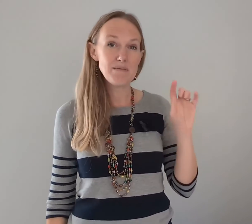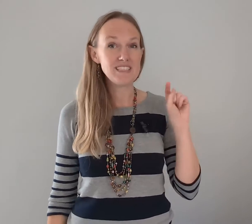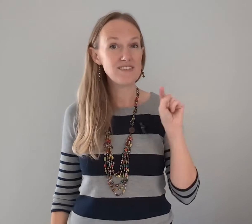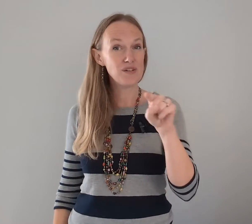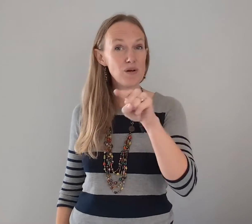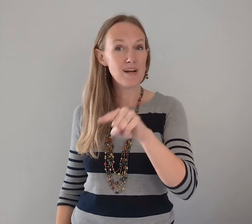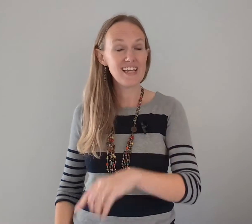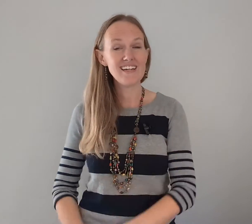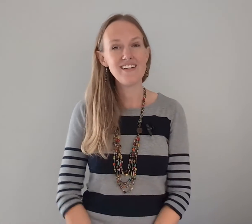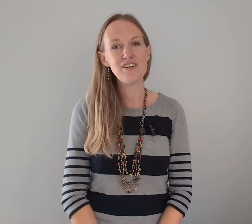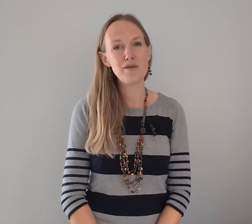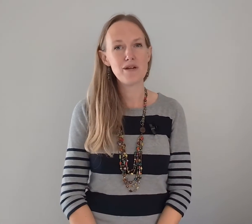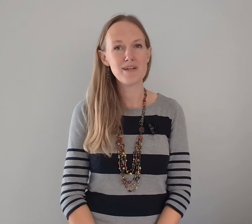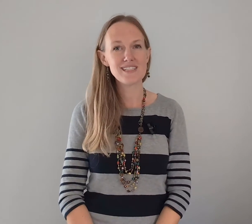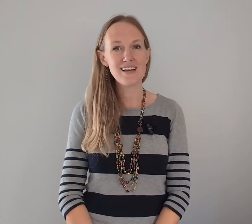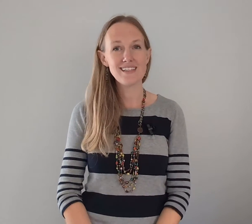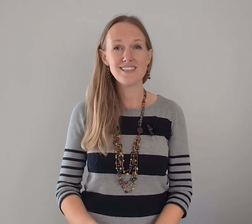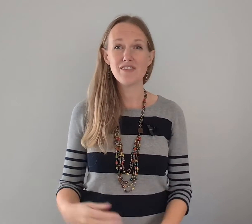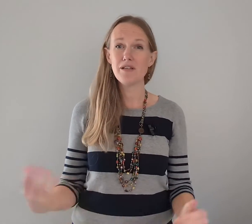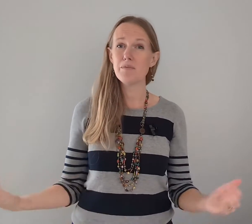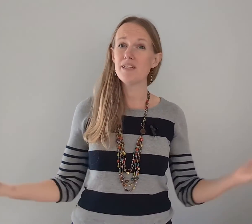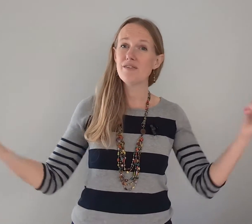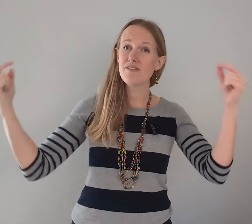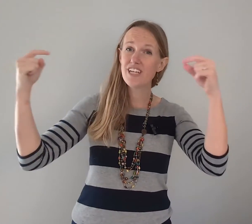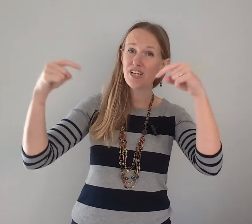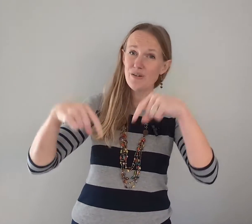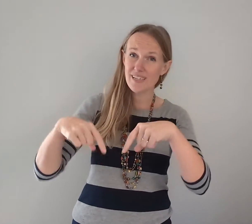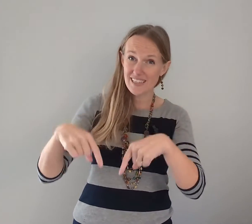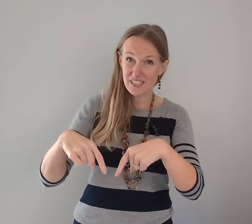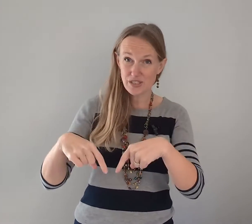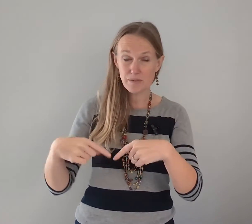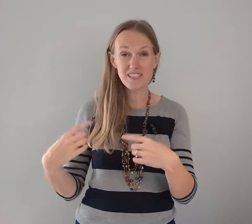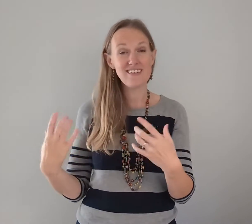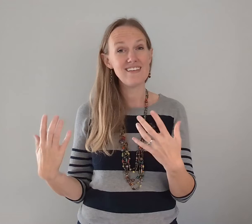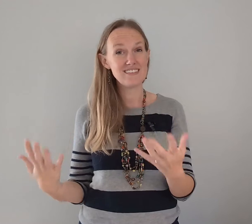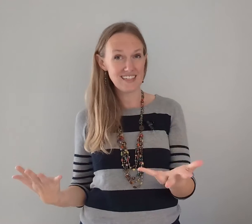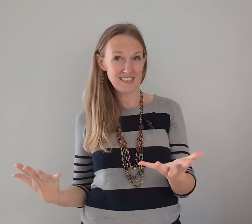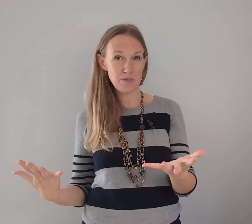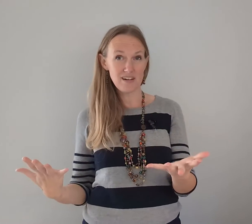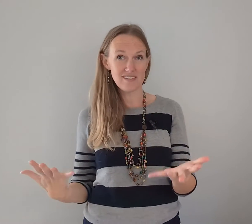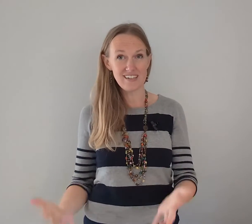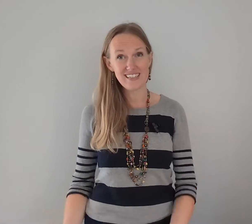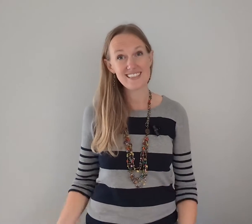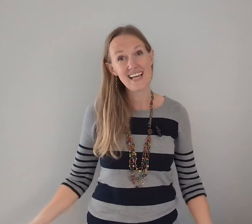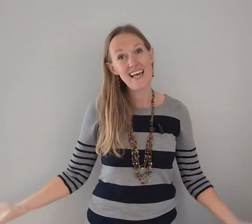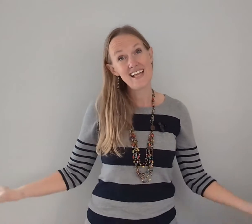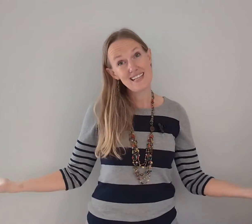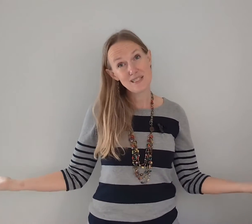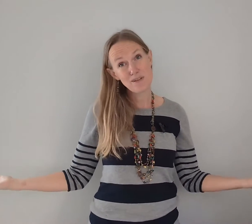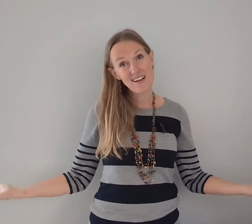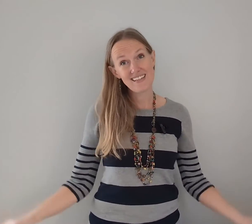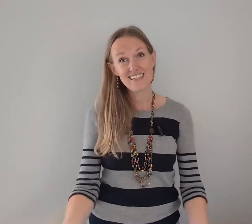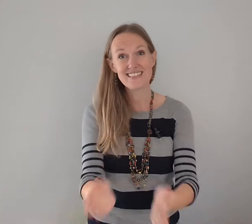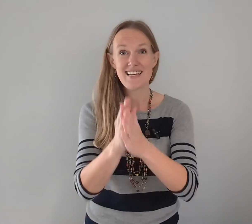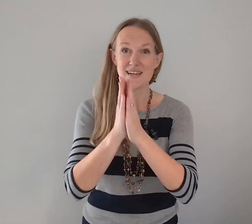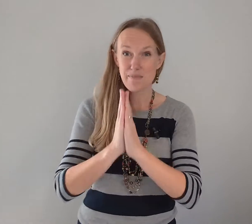means if you are right-handed, you're going to mirror my signs. If you look below the video in the description, there's a link to print off the lyrics. Last but not least,